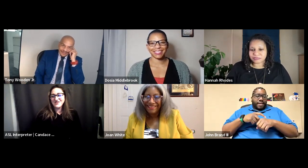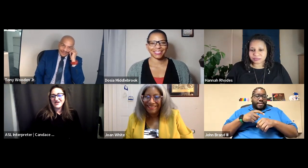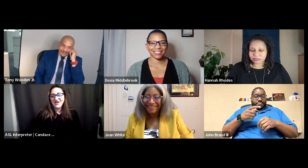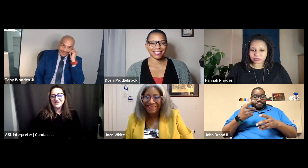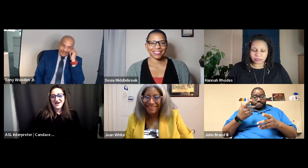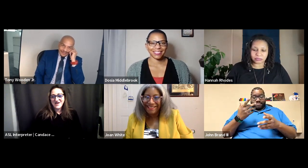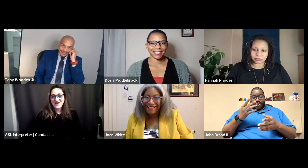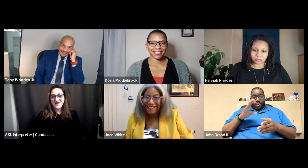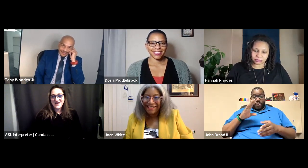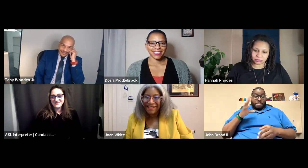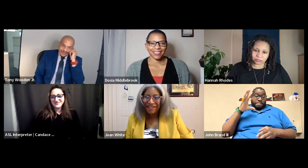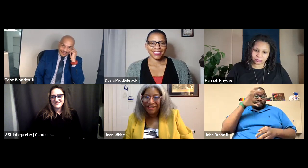over there all the time.